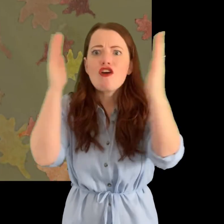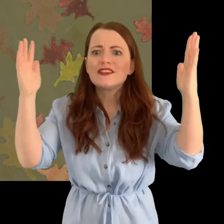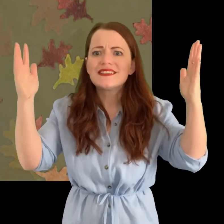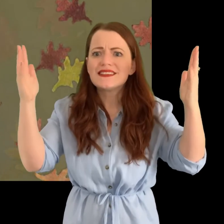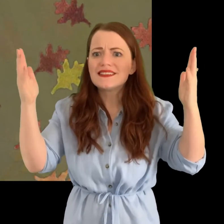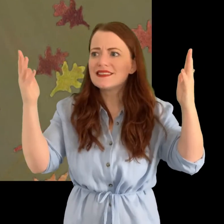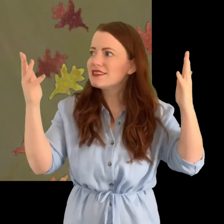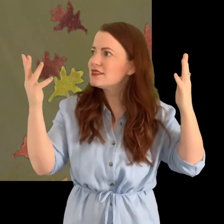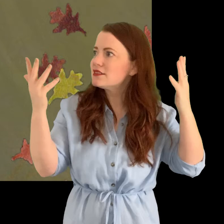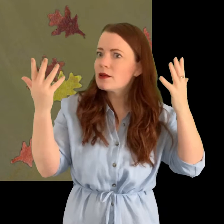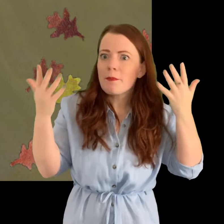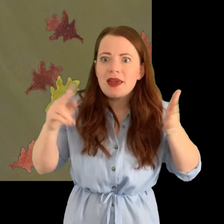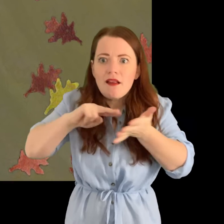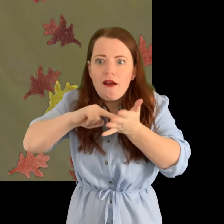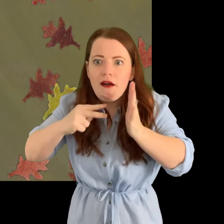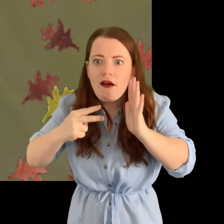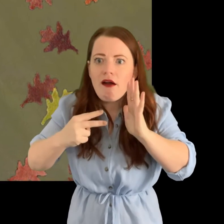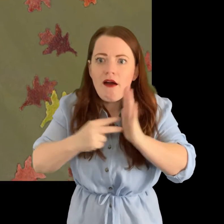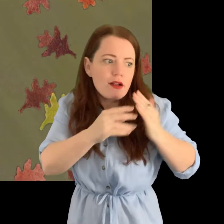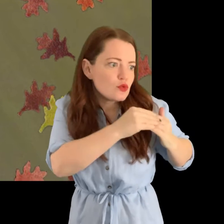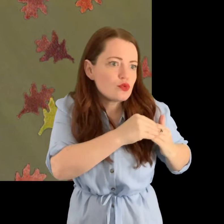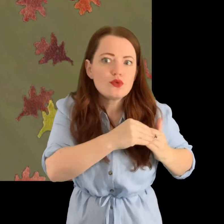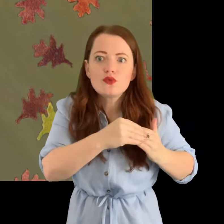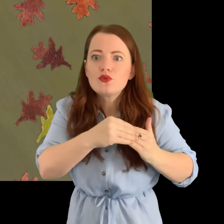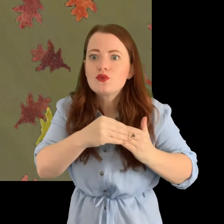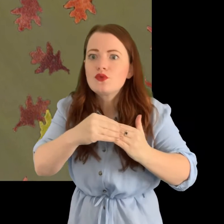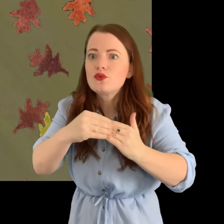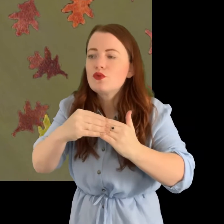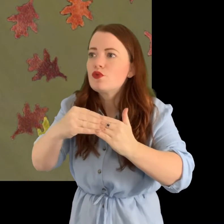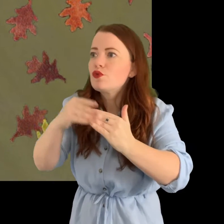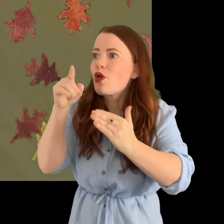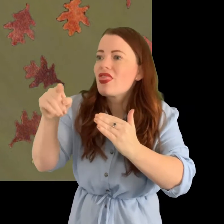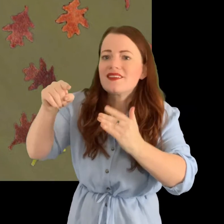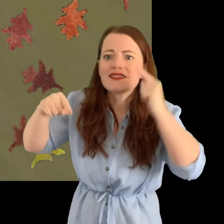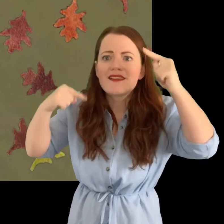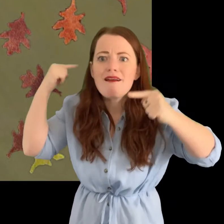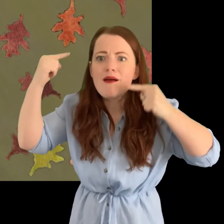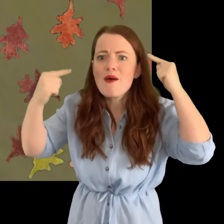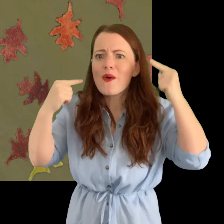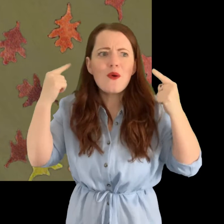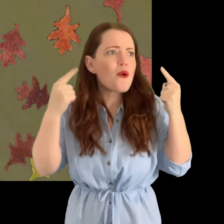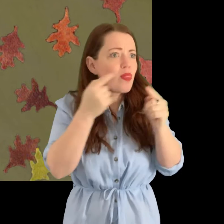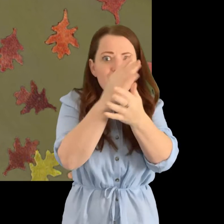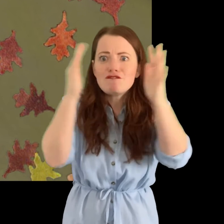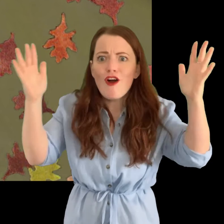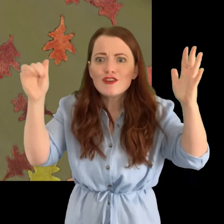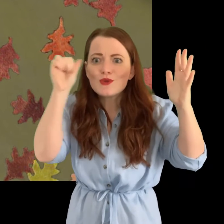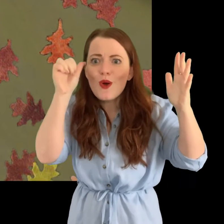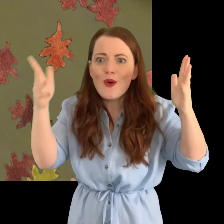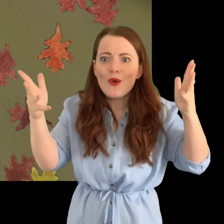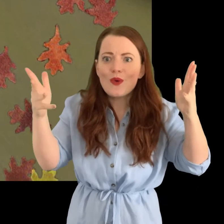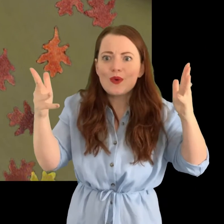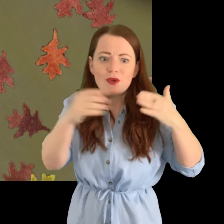could the forest possibly conspire to take me to the source of this strange sound?